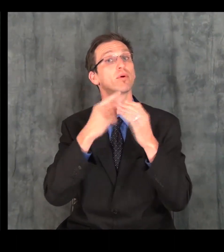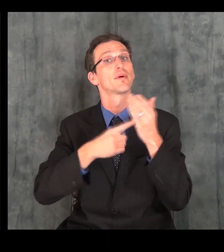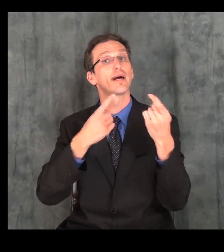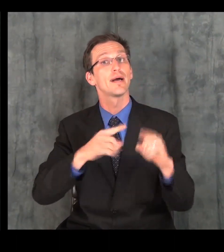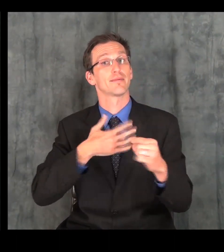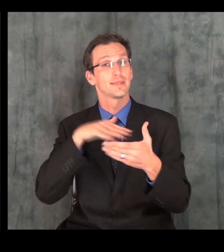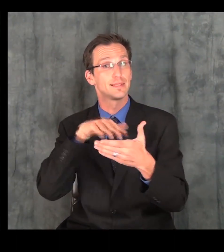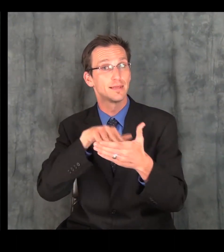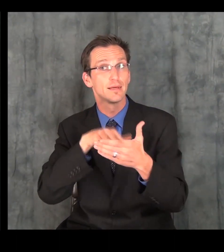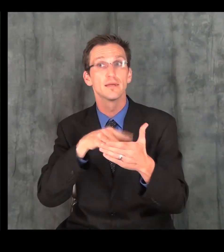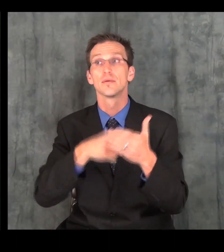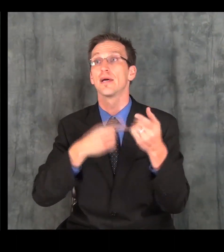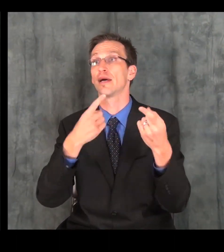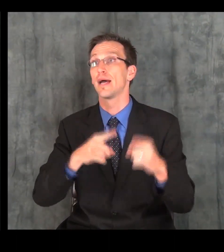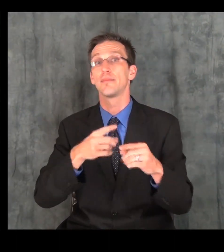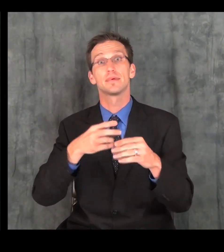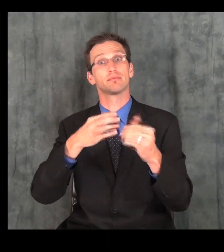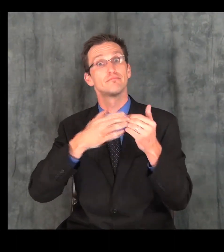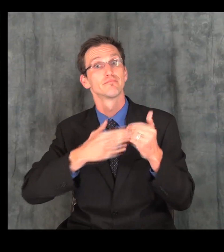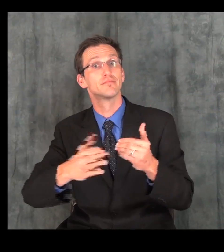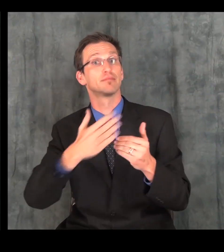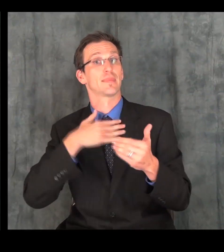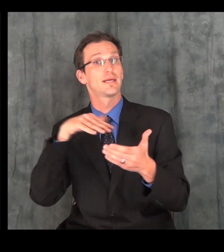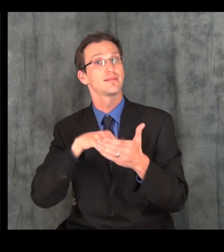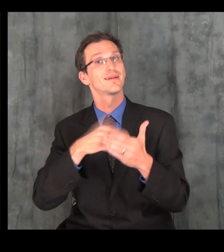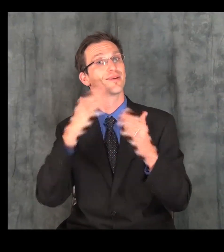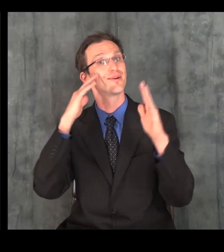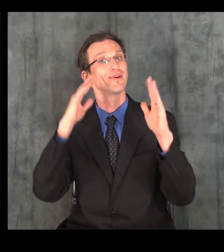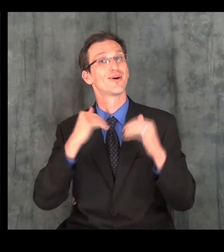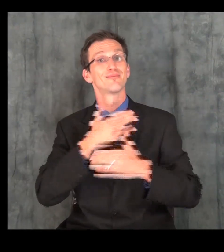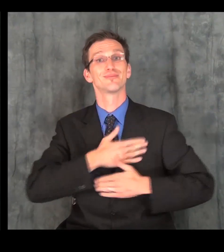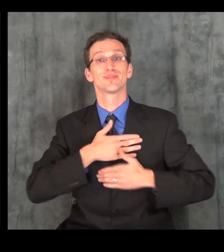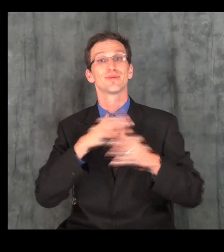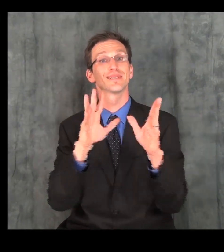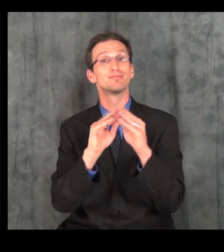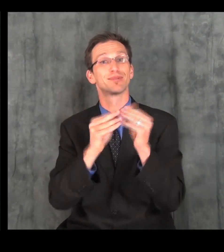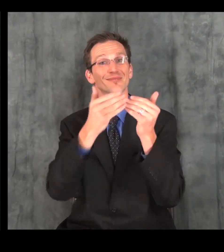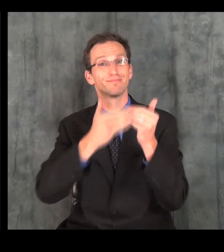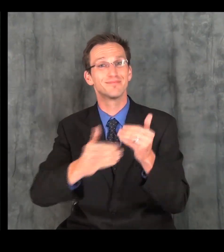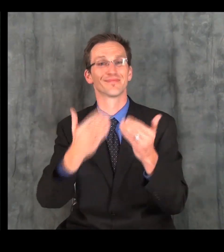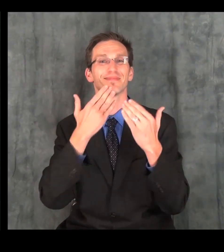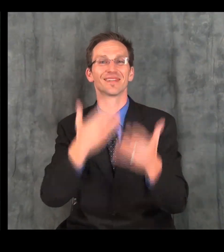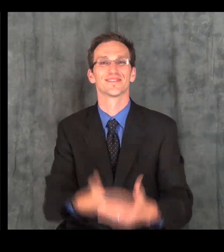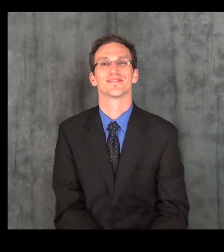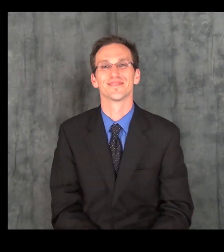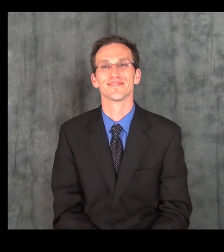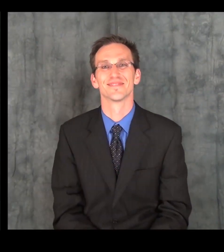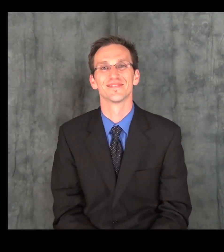come as a result of the study, and I hope you enjoy the rest of the symposium. Thanks very much.